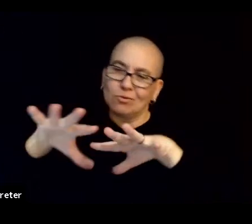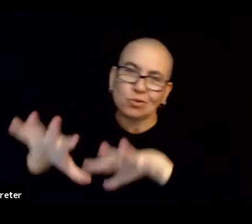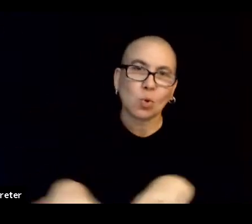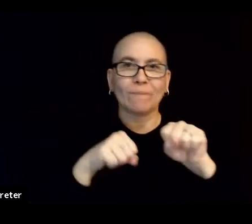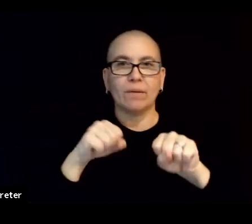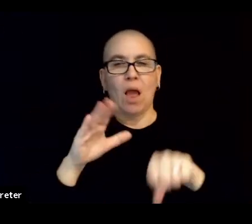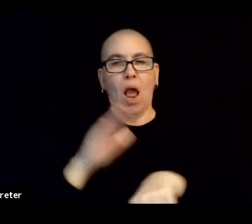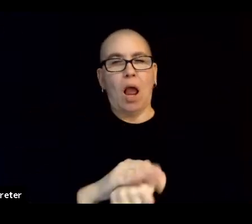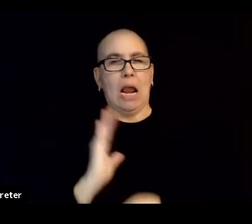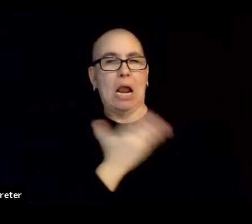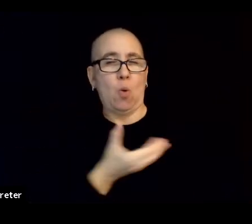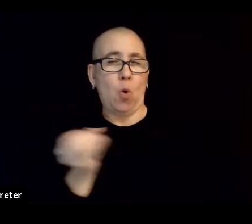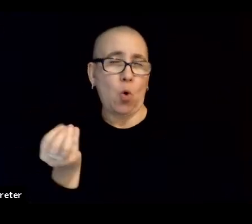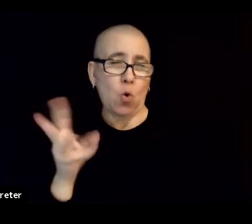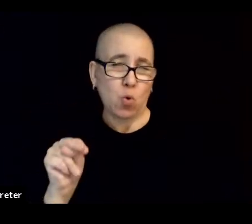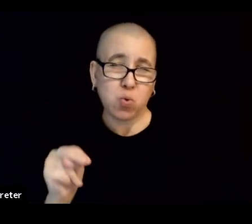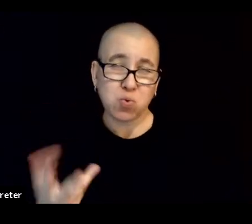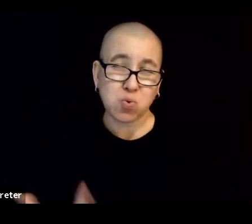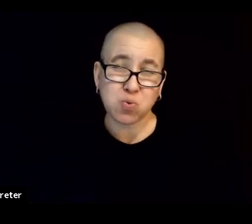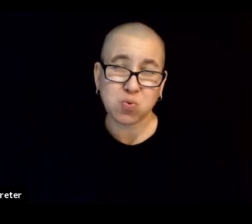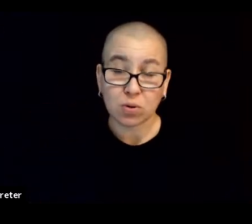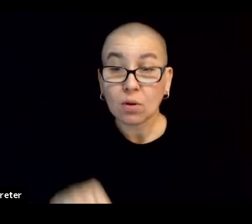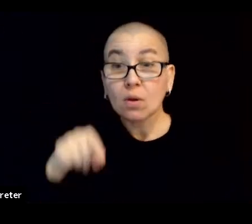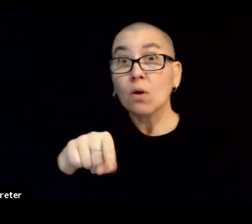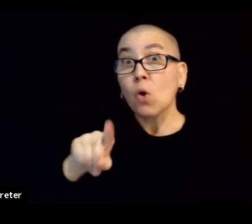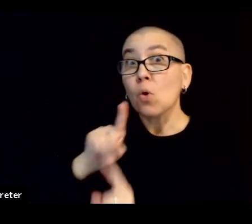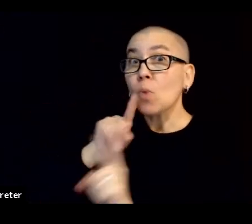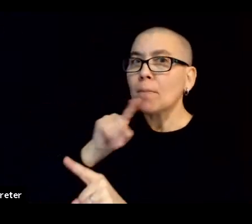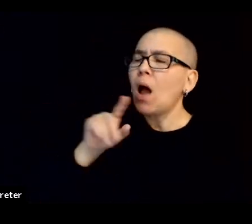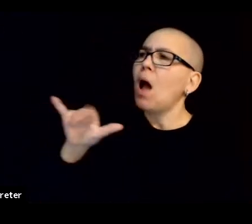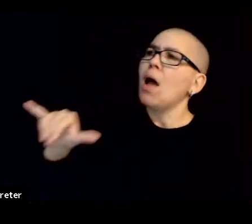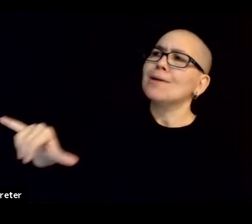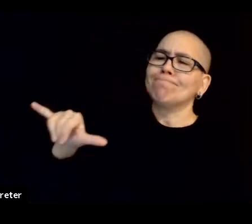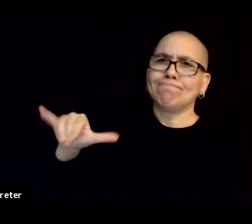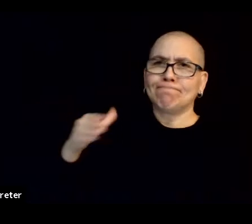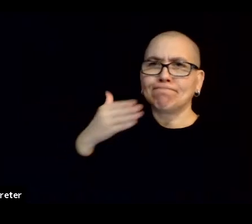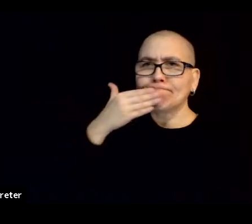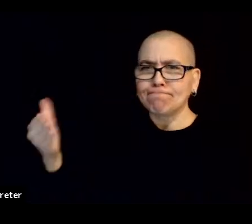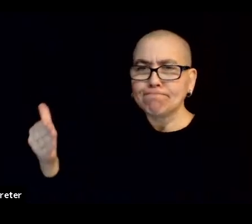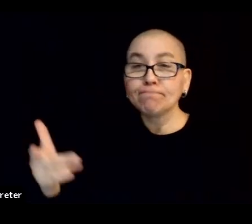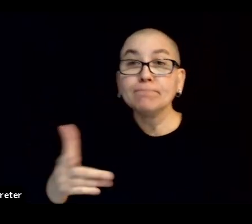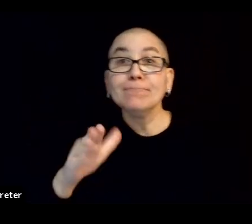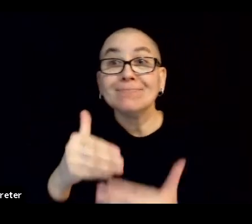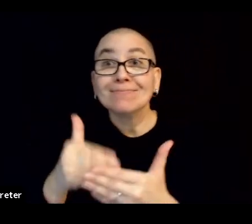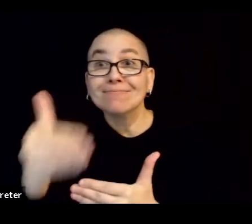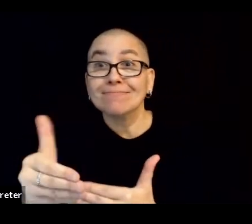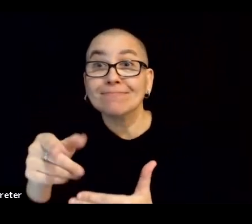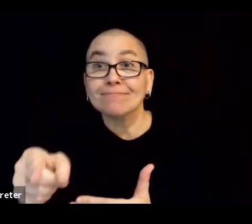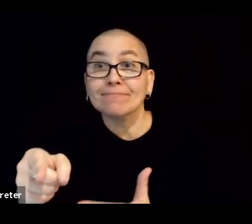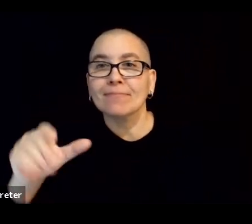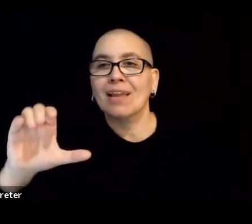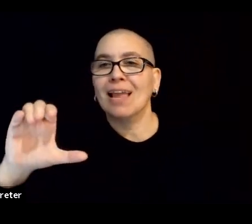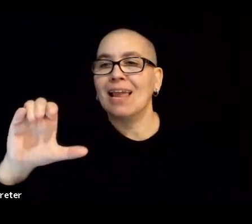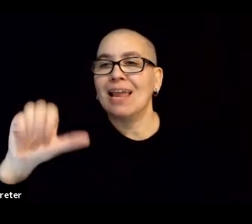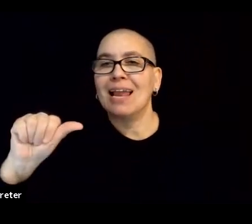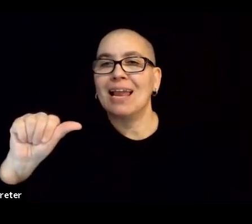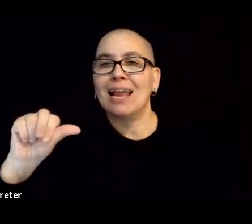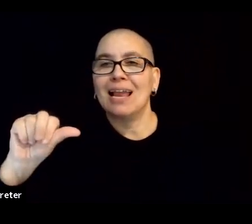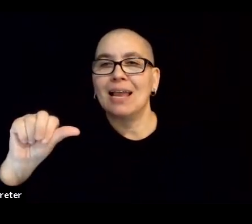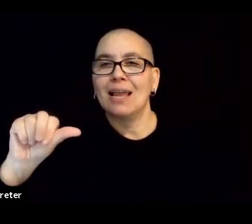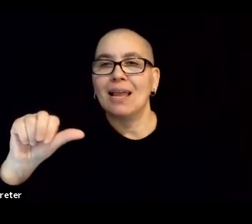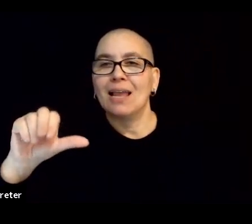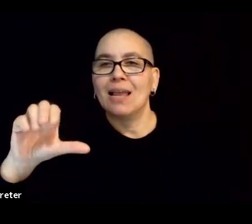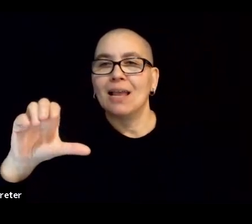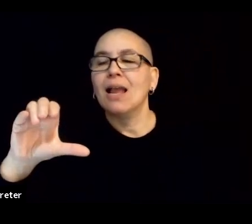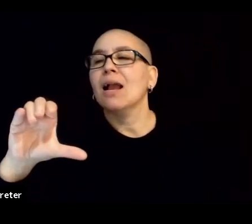Your next question comes from the line of Ms. Caroline Cummings of WCCO. Your line is open. You may ask your